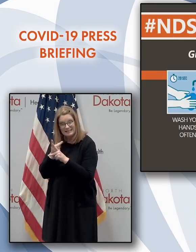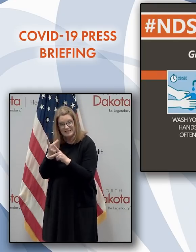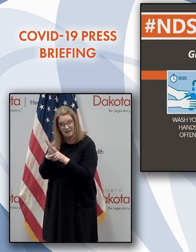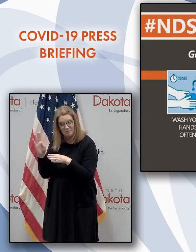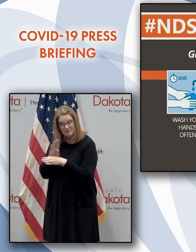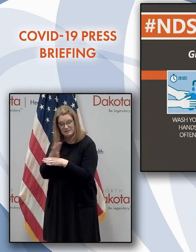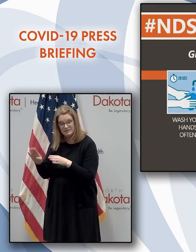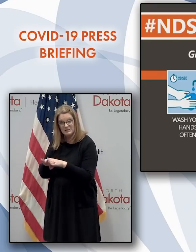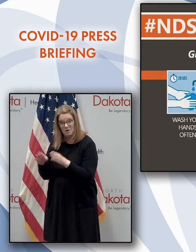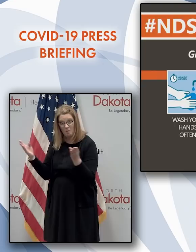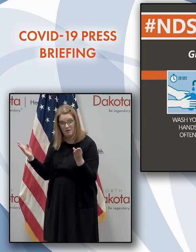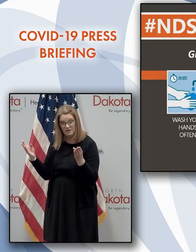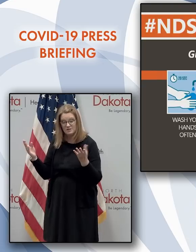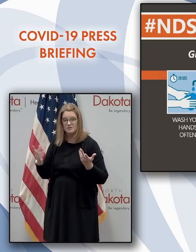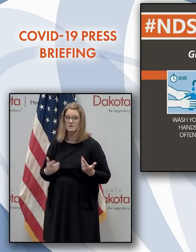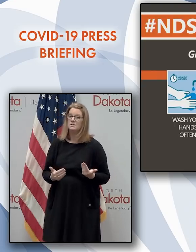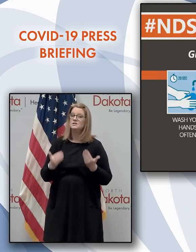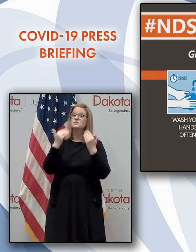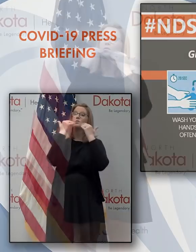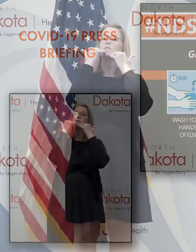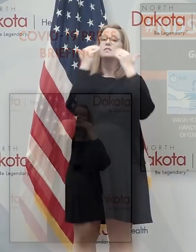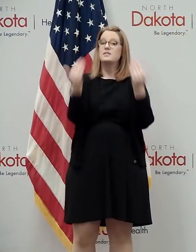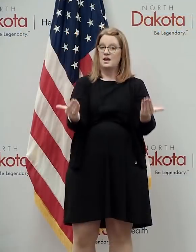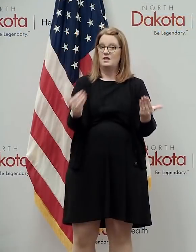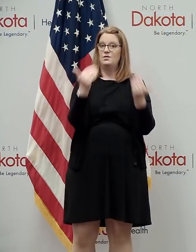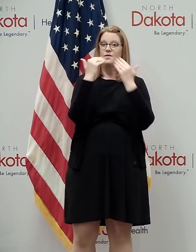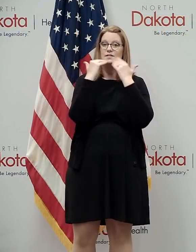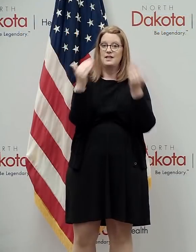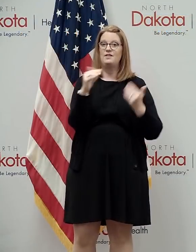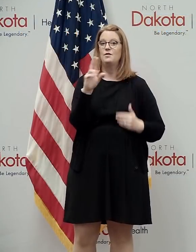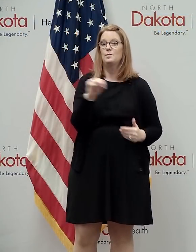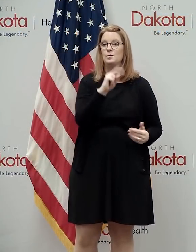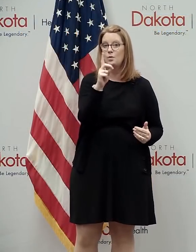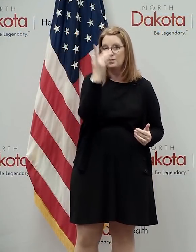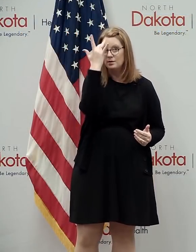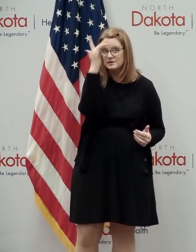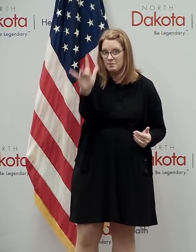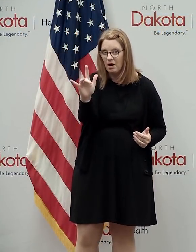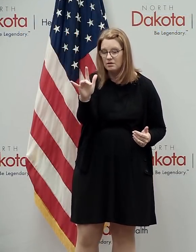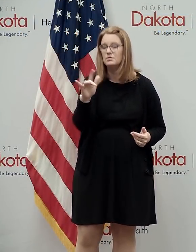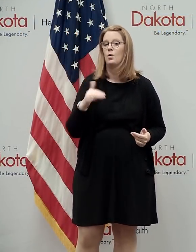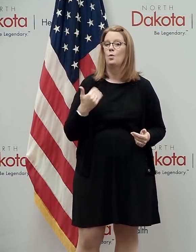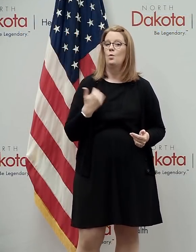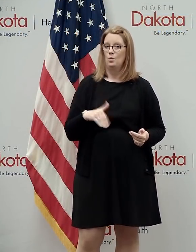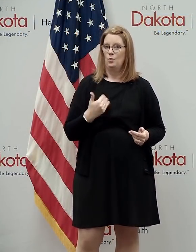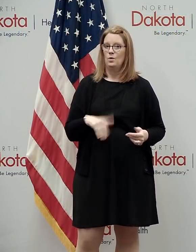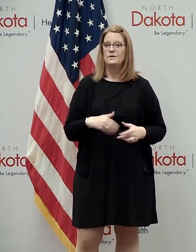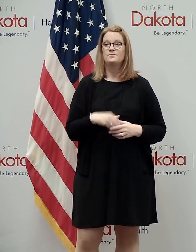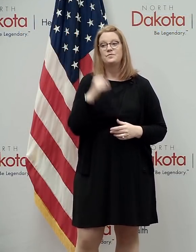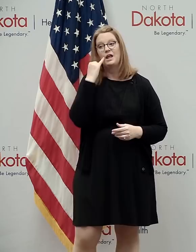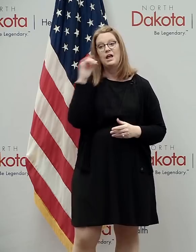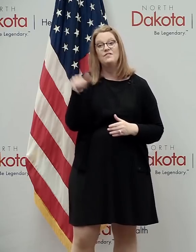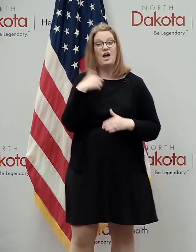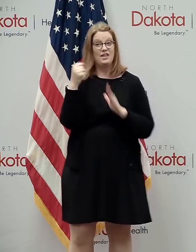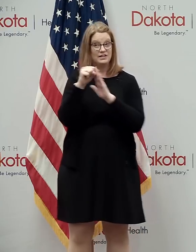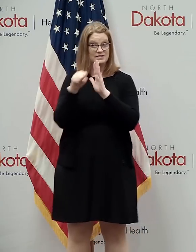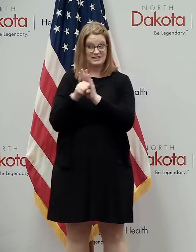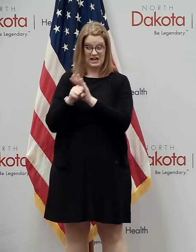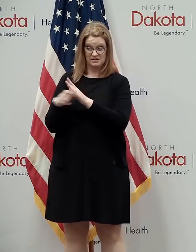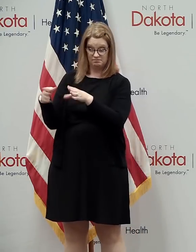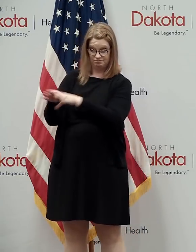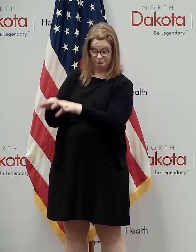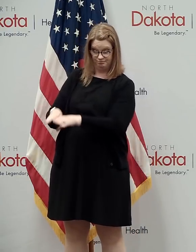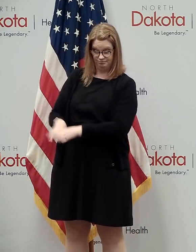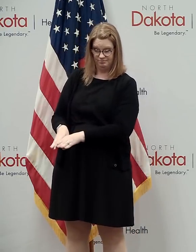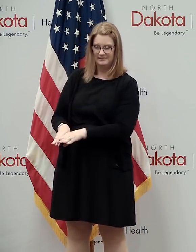Dakota. It shows in all the numbers. So again, thank you for being North Dakota Smart. Let's keep it up, and as if other states are having to close down, let's be the